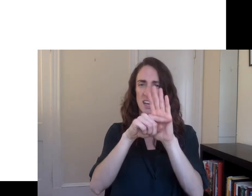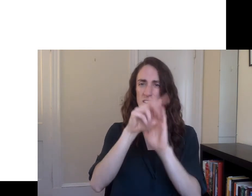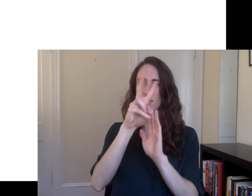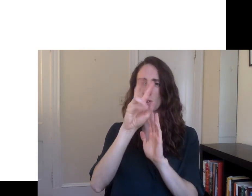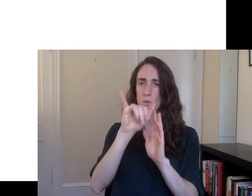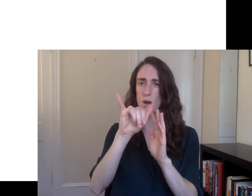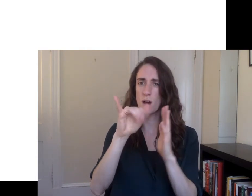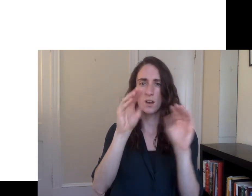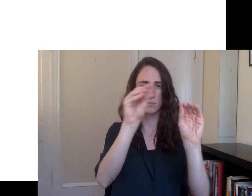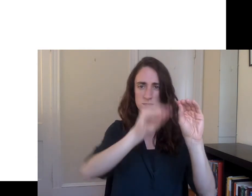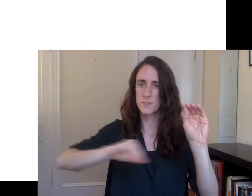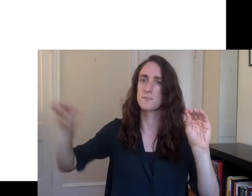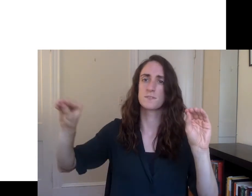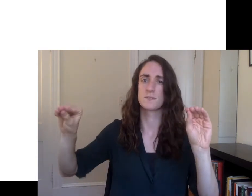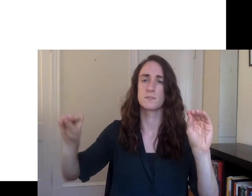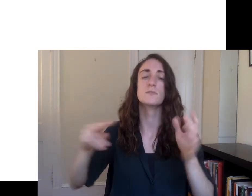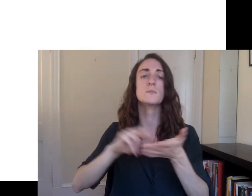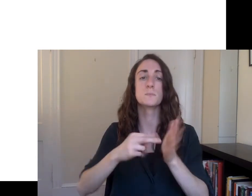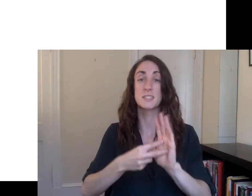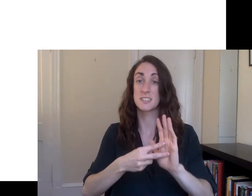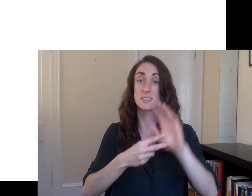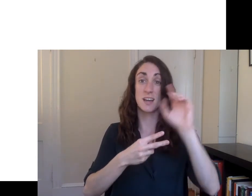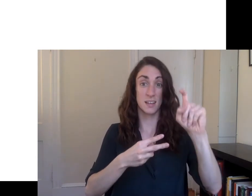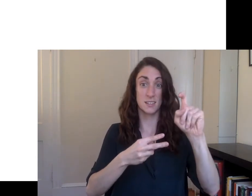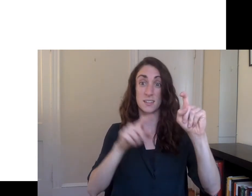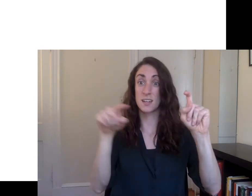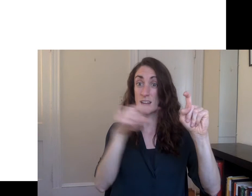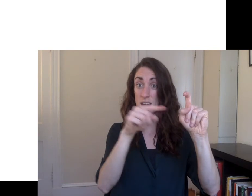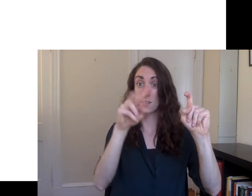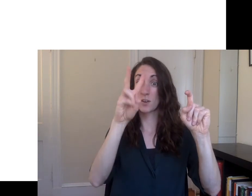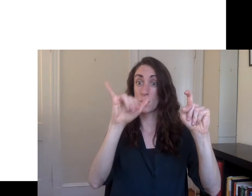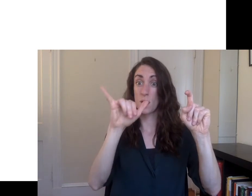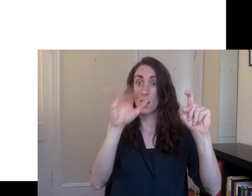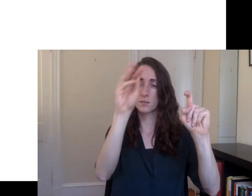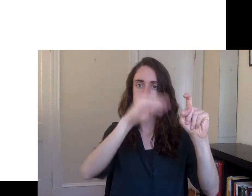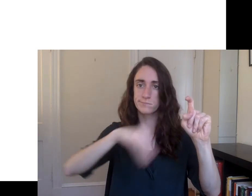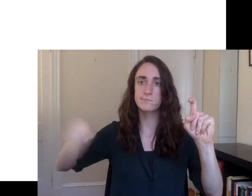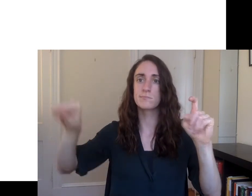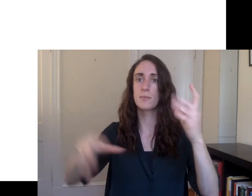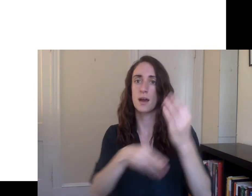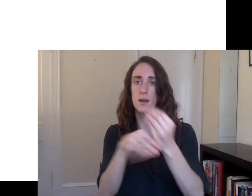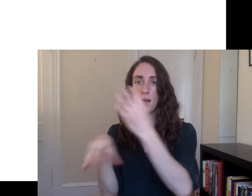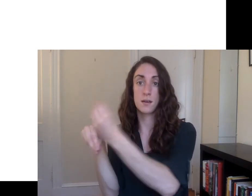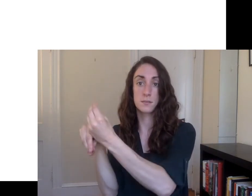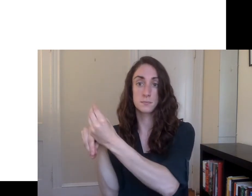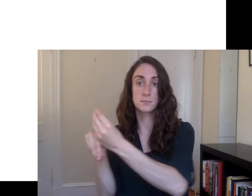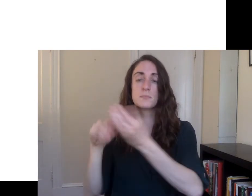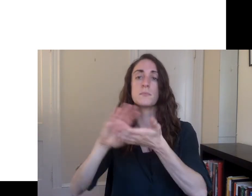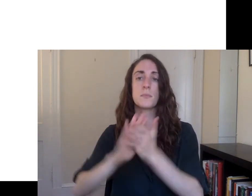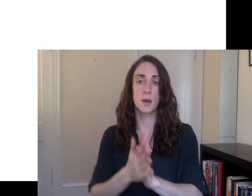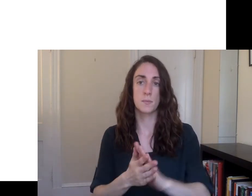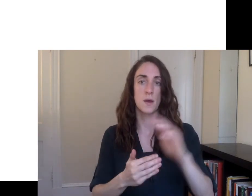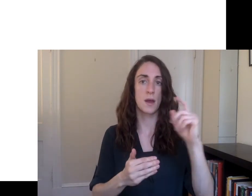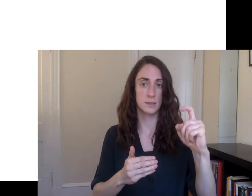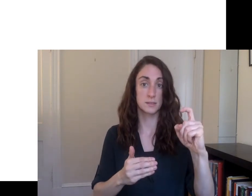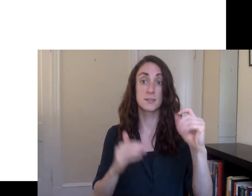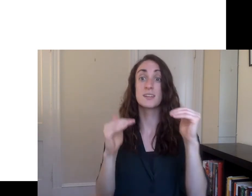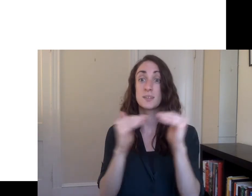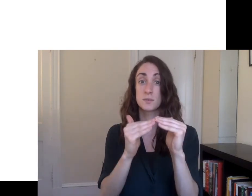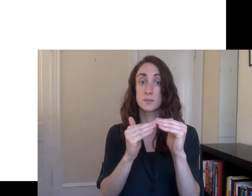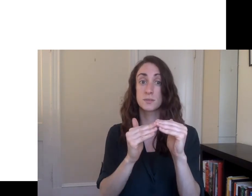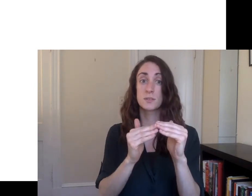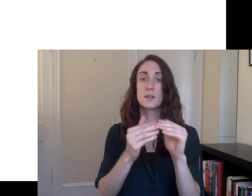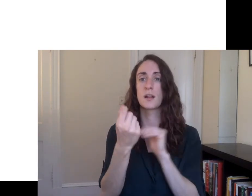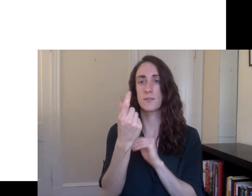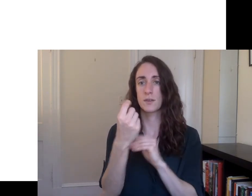alone on one side of the equation. So we can move this term negative 2y by adding 2y to both sides, and we get x equals 11